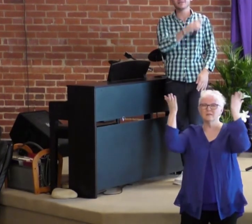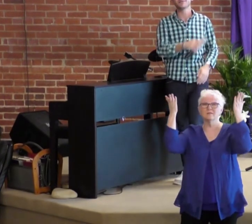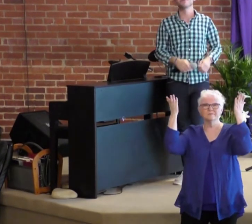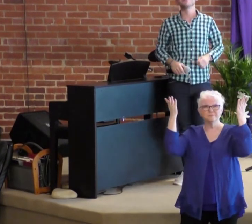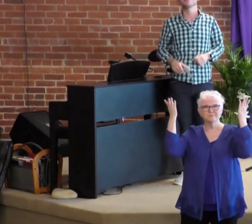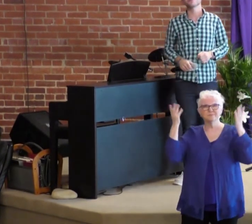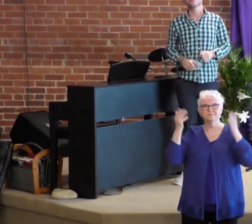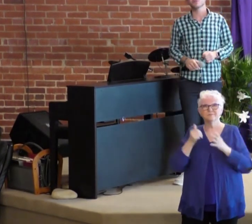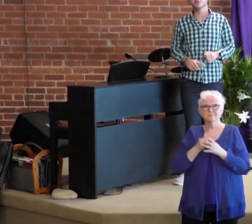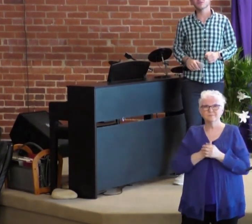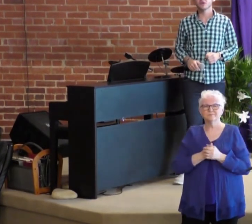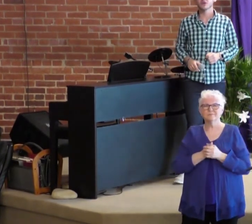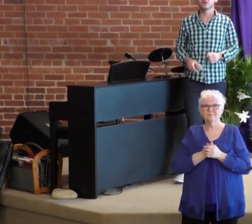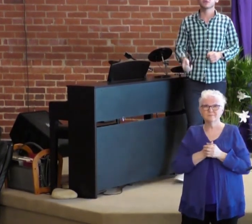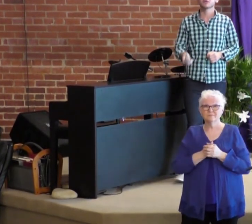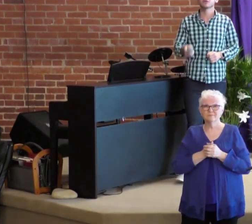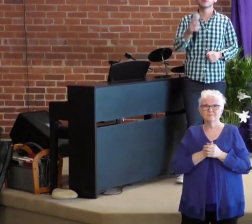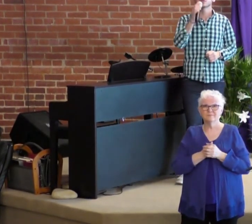side.